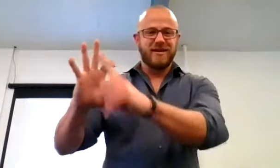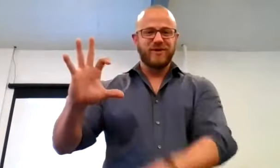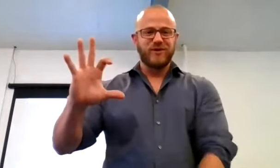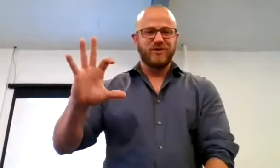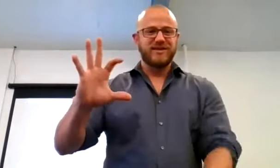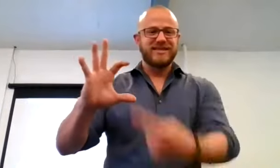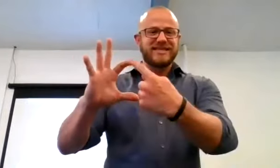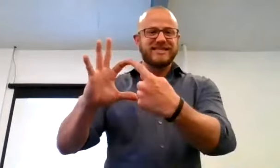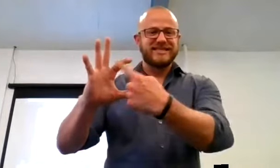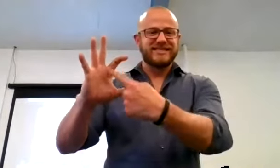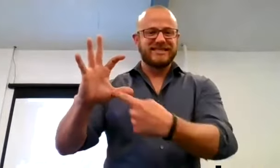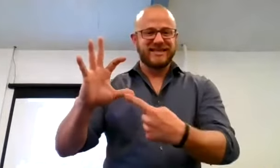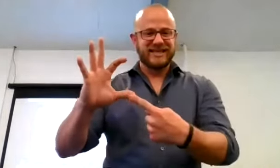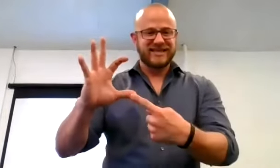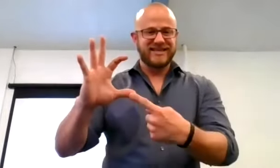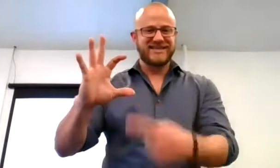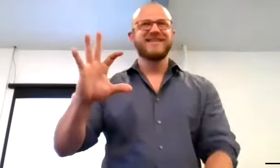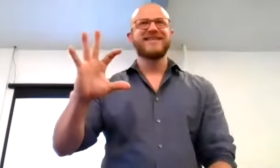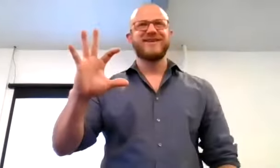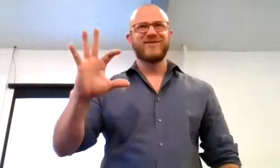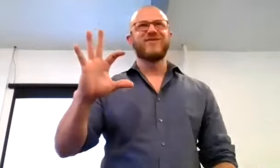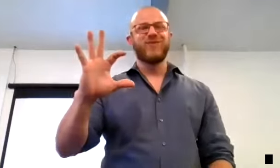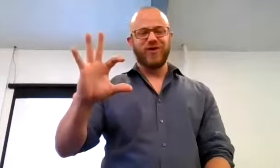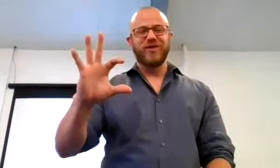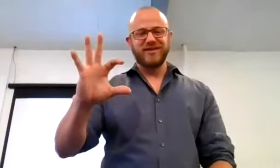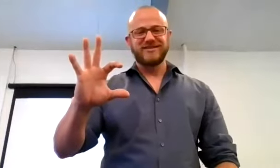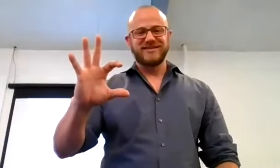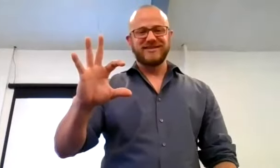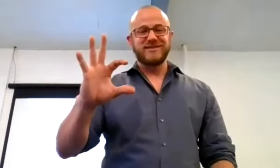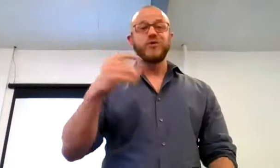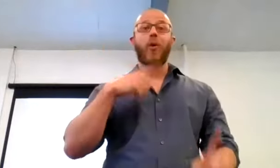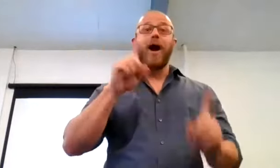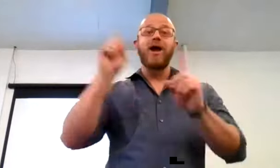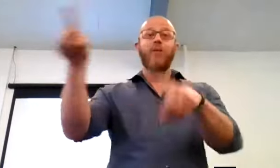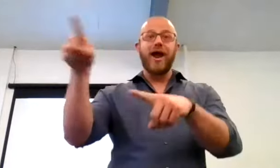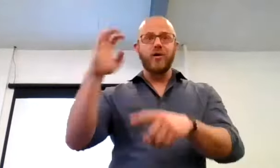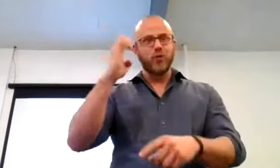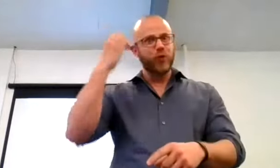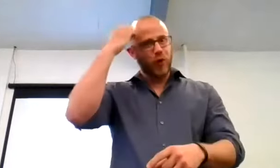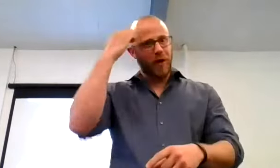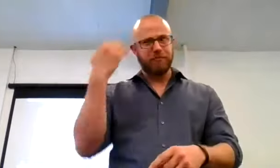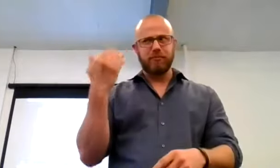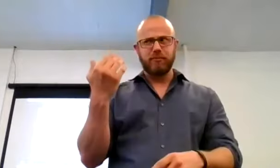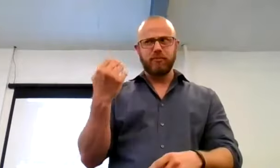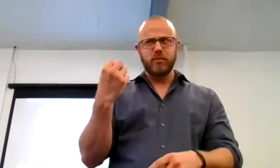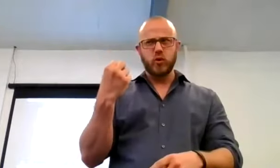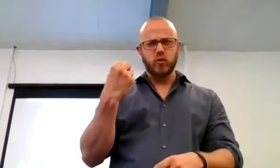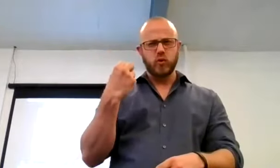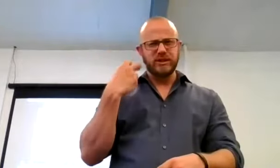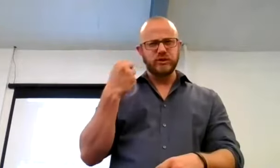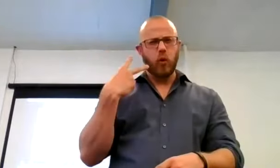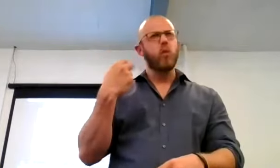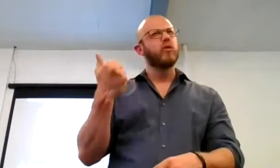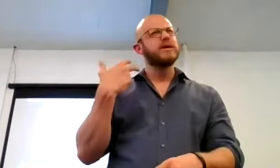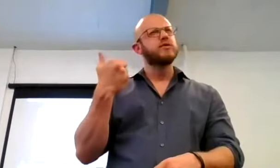there. So, and then there's the C. So, yes. So when I went to Europe, I was like, whoa,